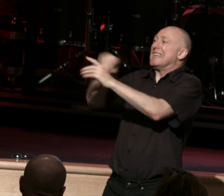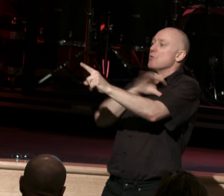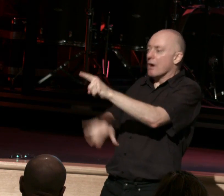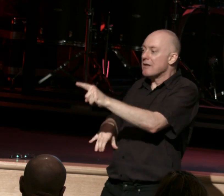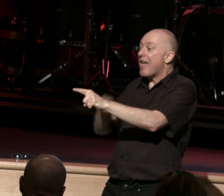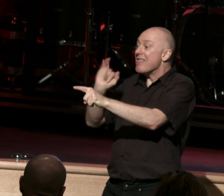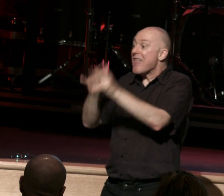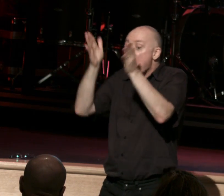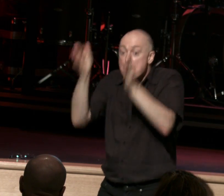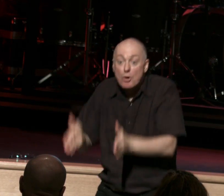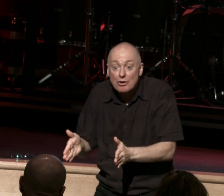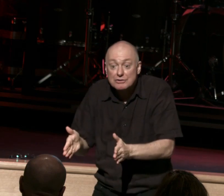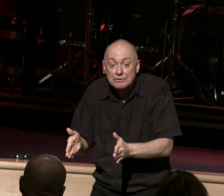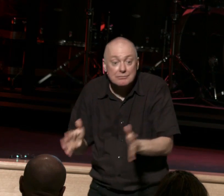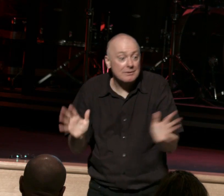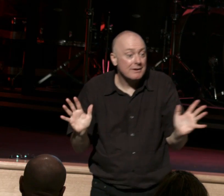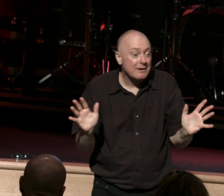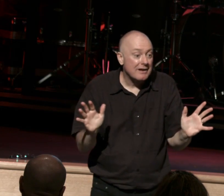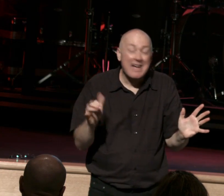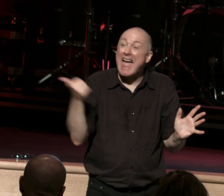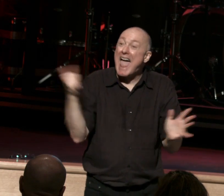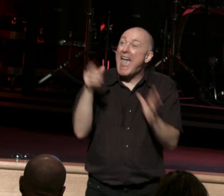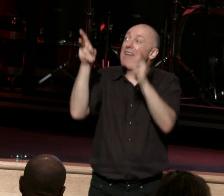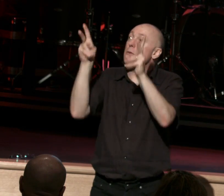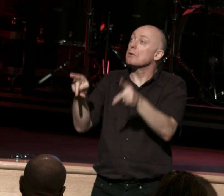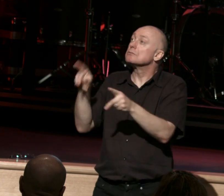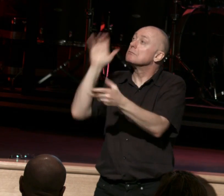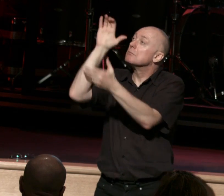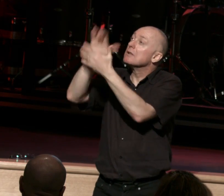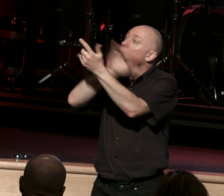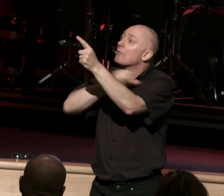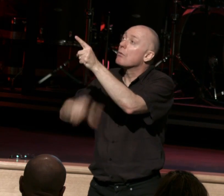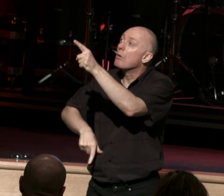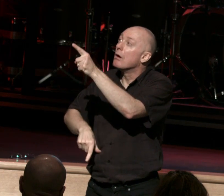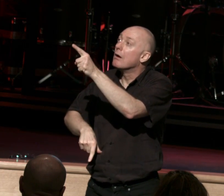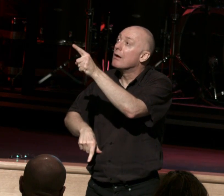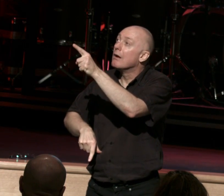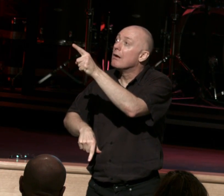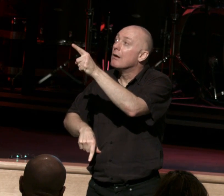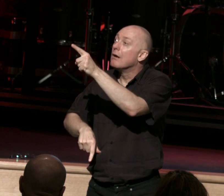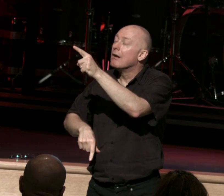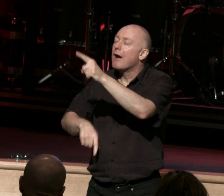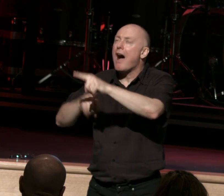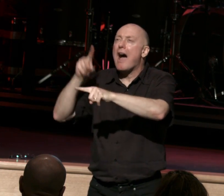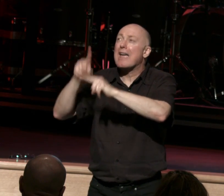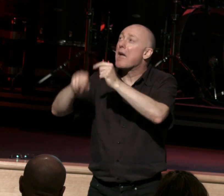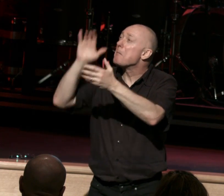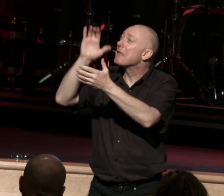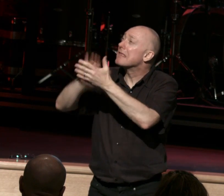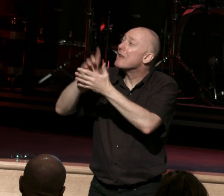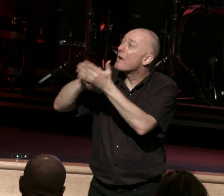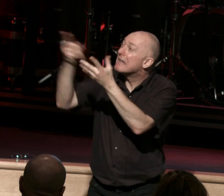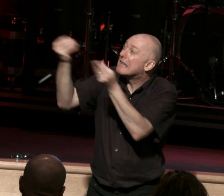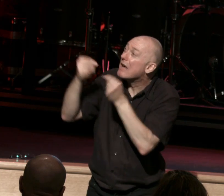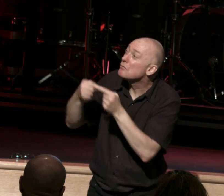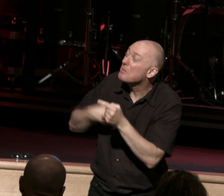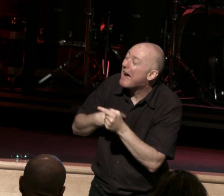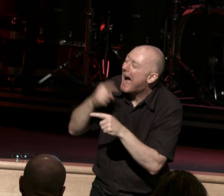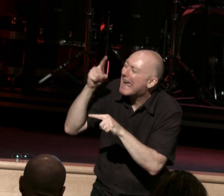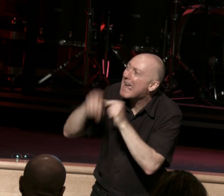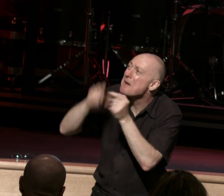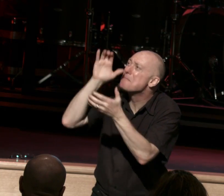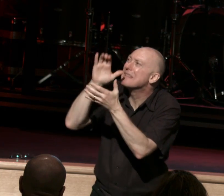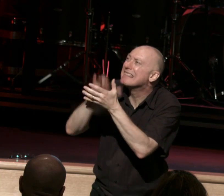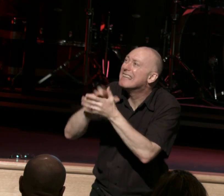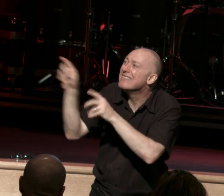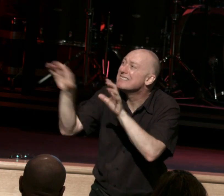done in Christ, that person, like any person who genuinely receives the Lord and sees what it is, says, I cannot believe what he's been given, what I've been